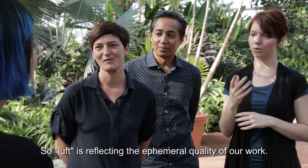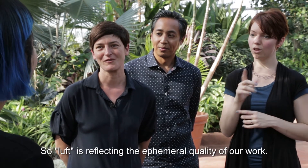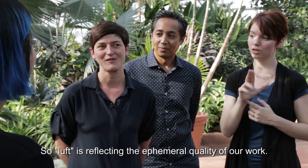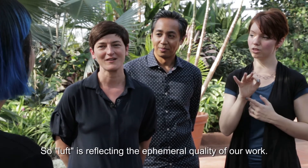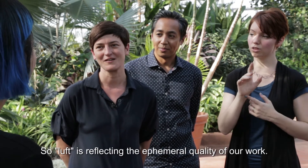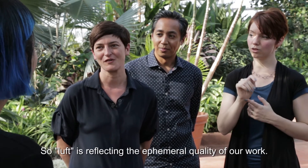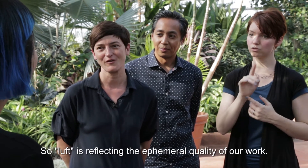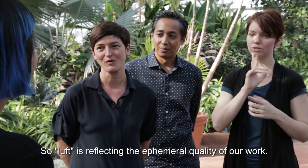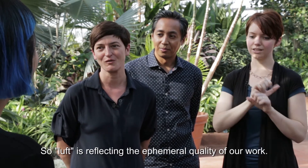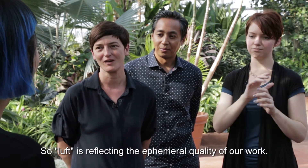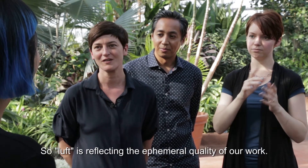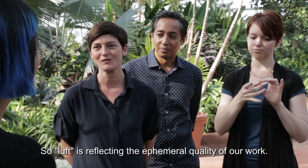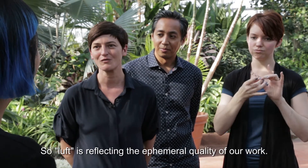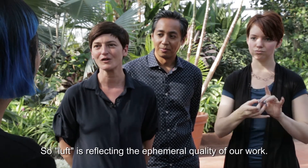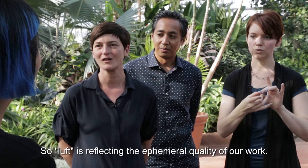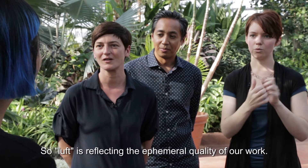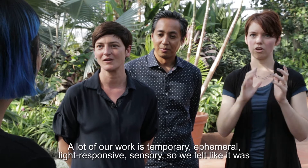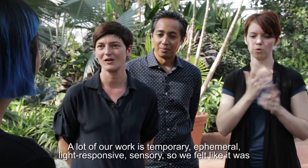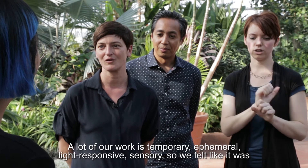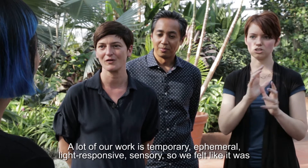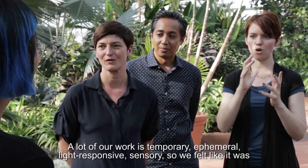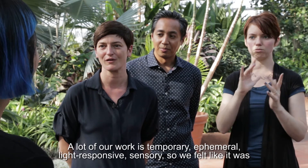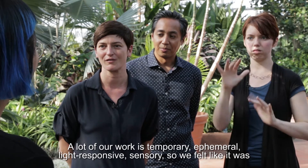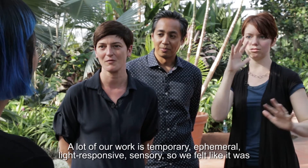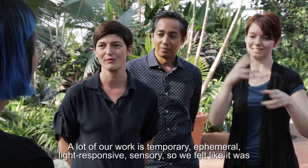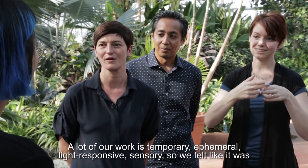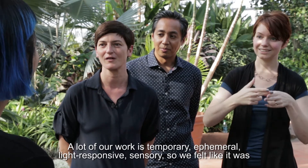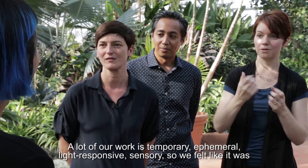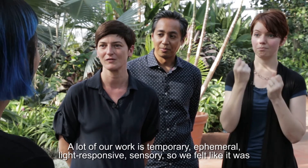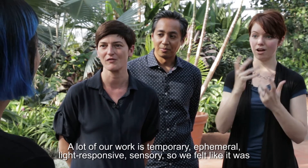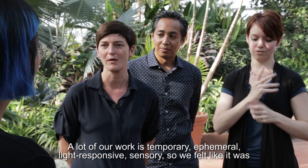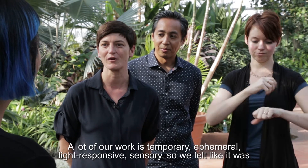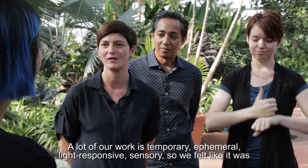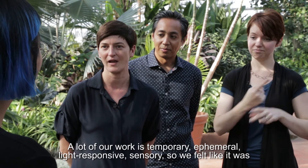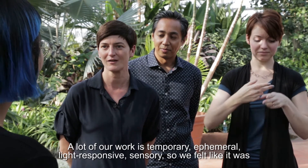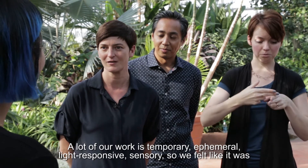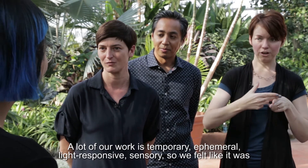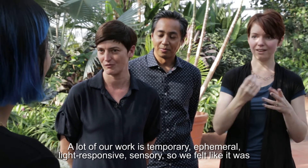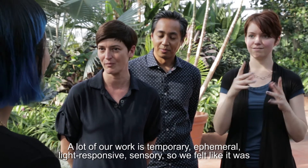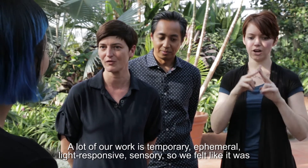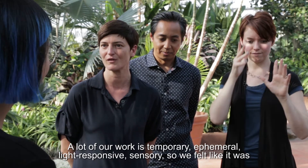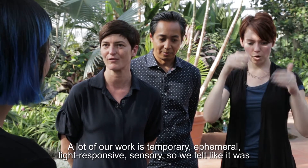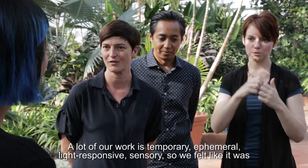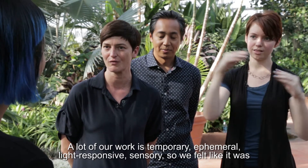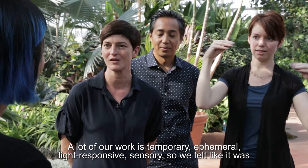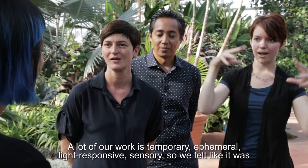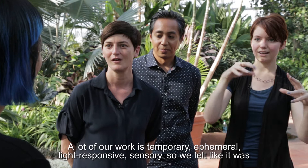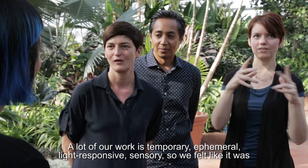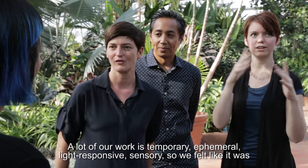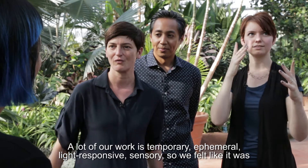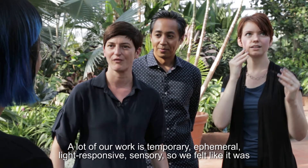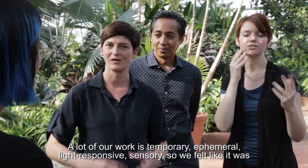is reflecting the ephemeral quality of our work. A lot of our work is temporary, ephemeral, light responsive,